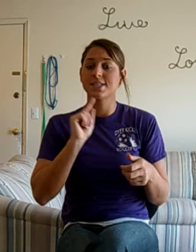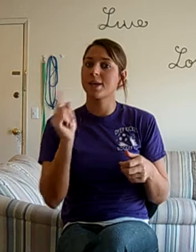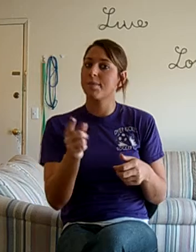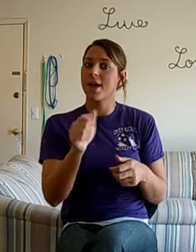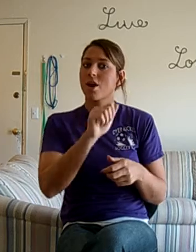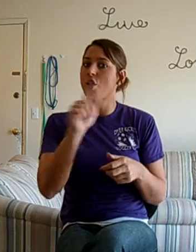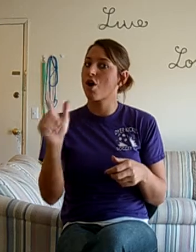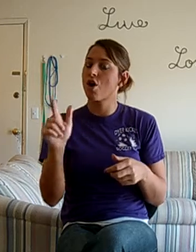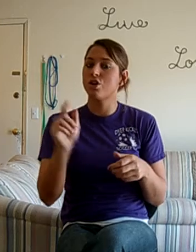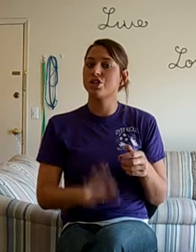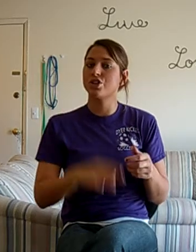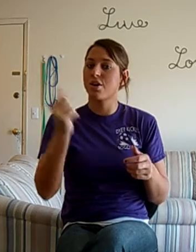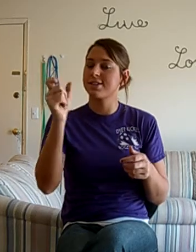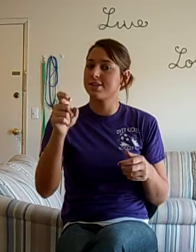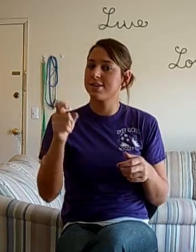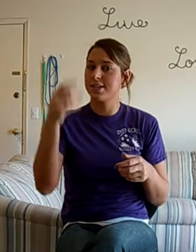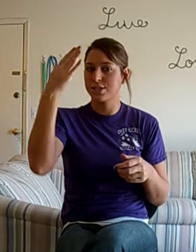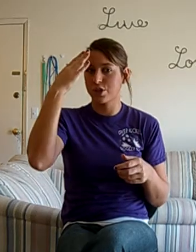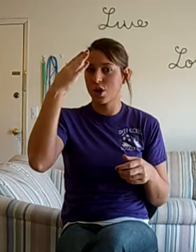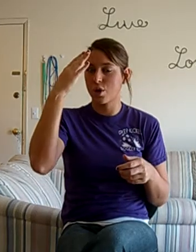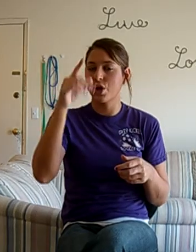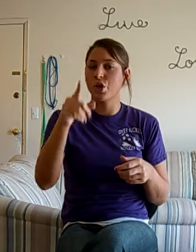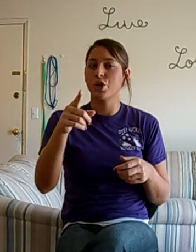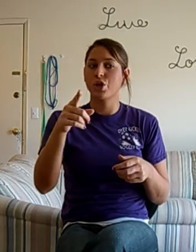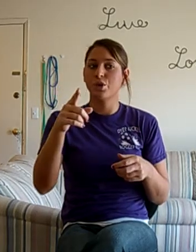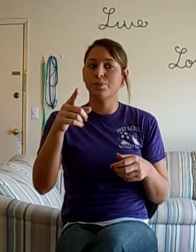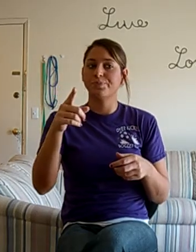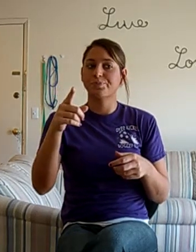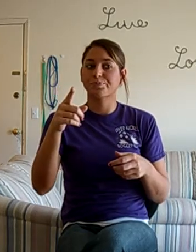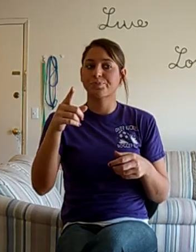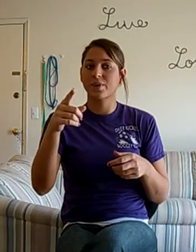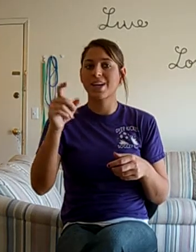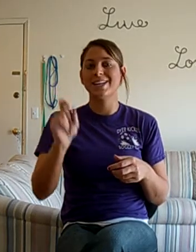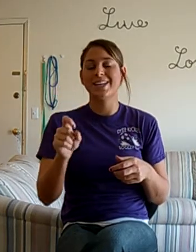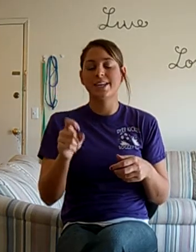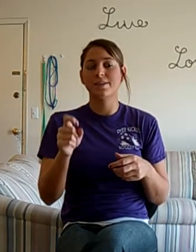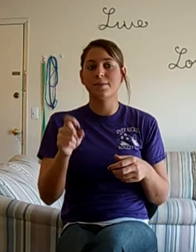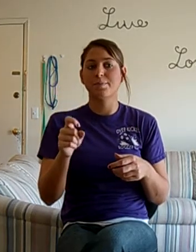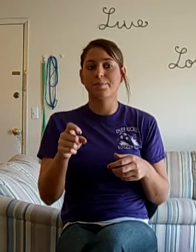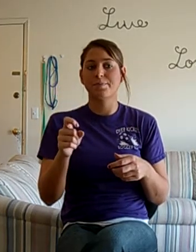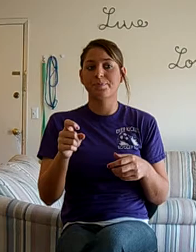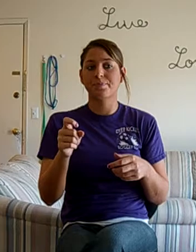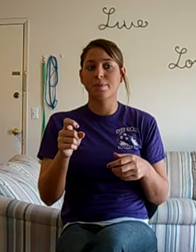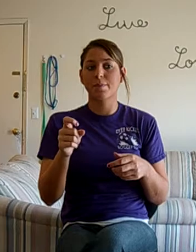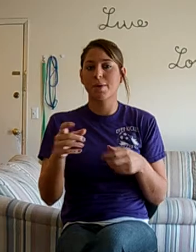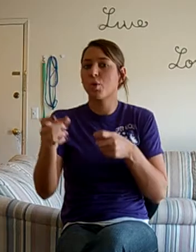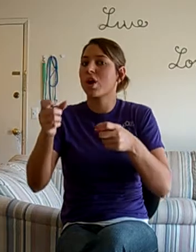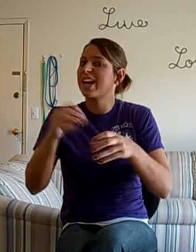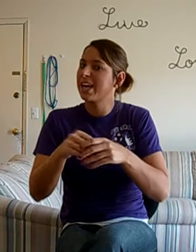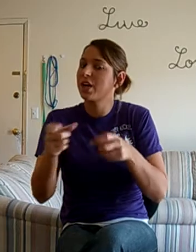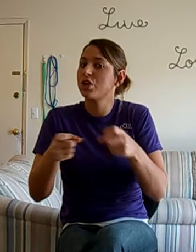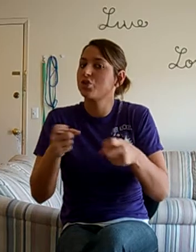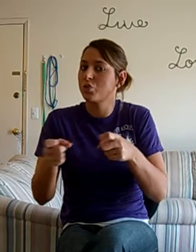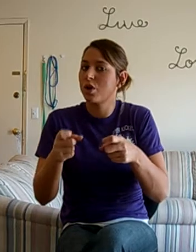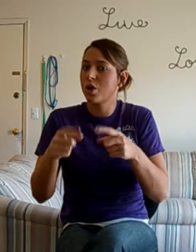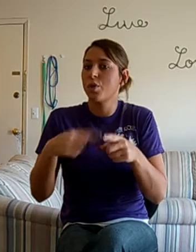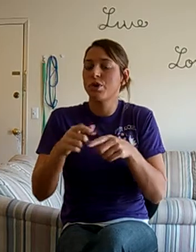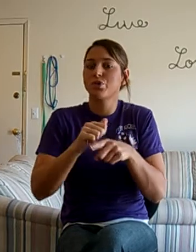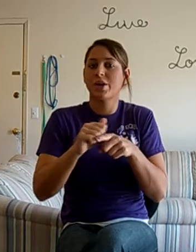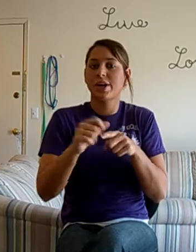need to know. So you do need to be a bit more authoritative when training this. And what I'm going to do is I'm going to throw the hot dog and try and trick him to